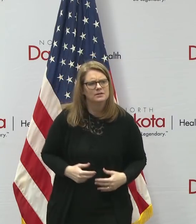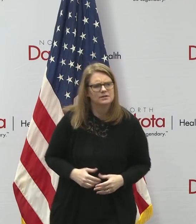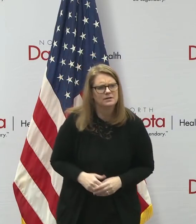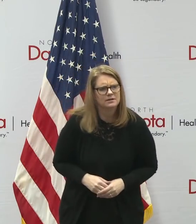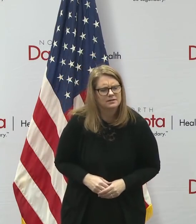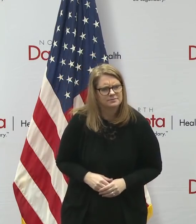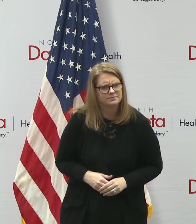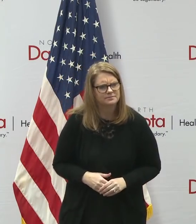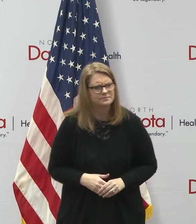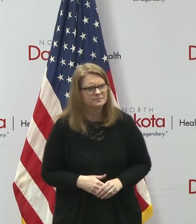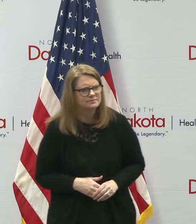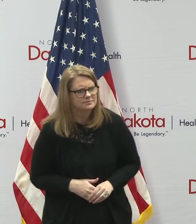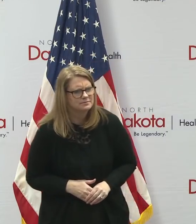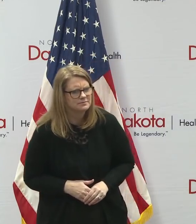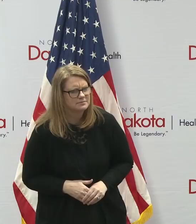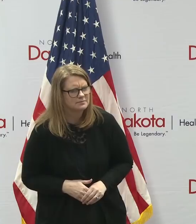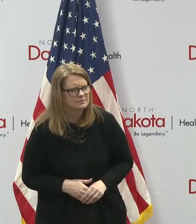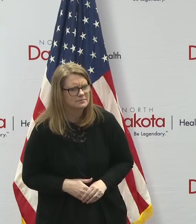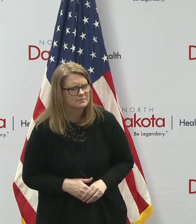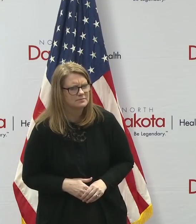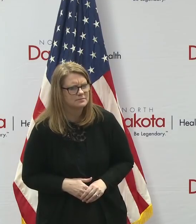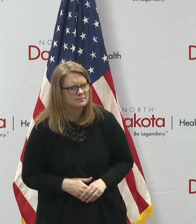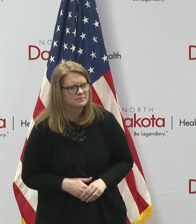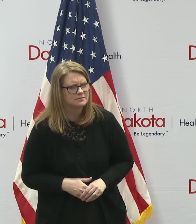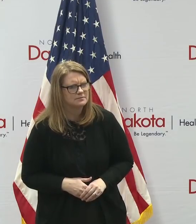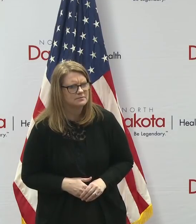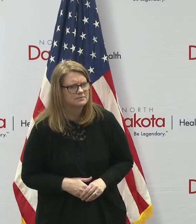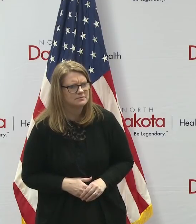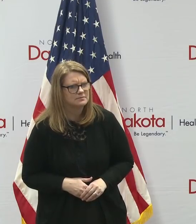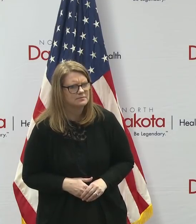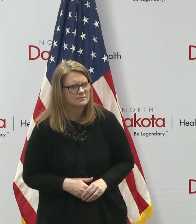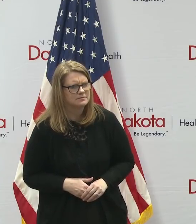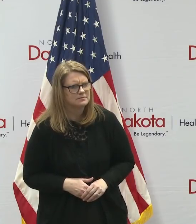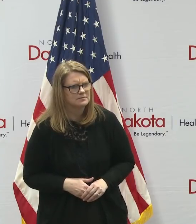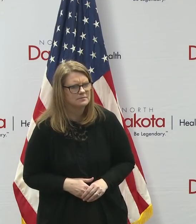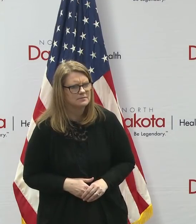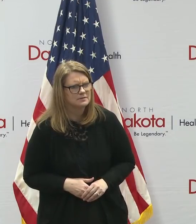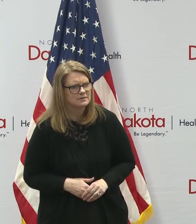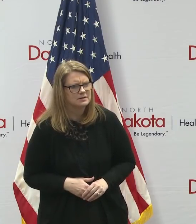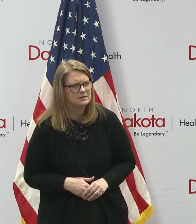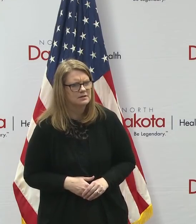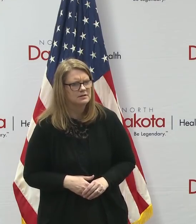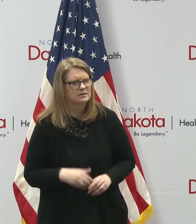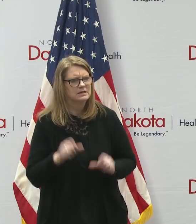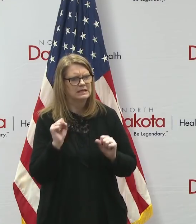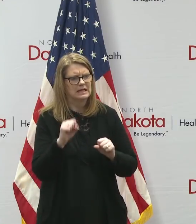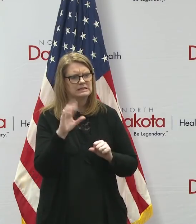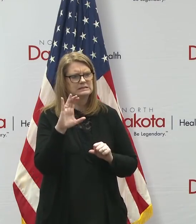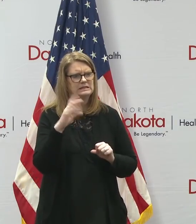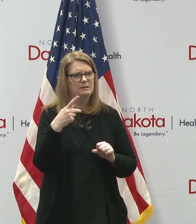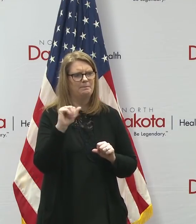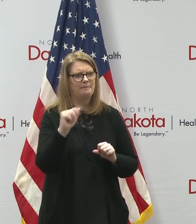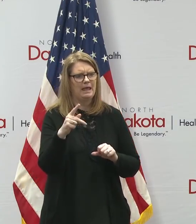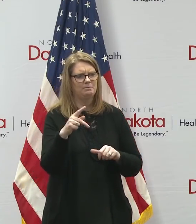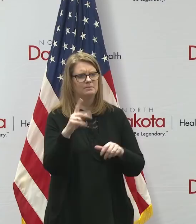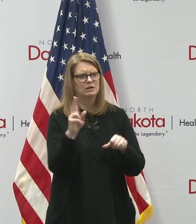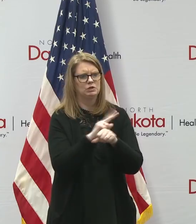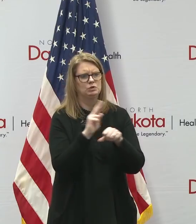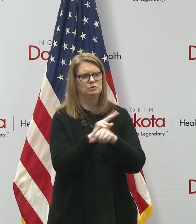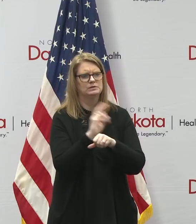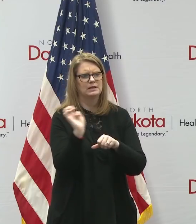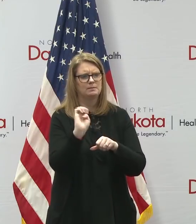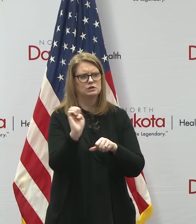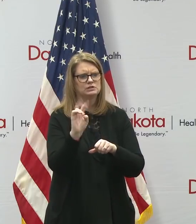Just to follow up on that, I had about 6 or 7 emails about this. Can CPAPs be used as an emergency